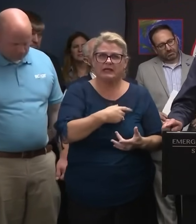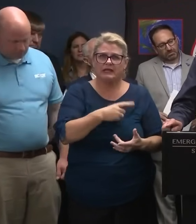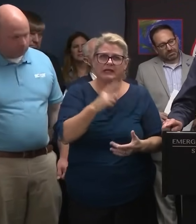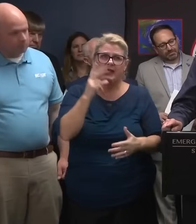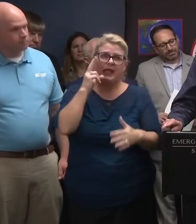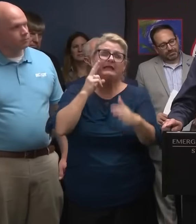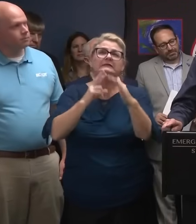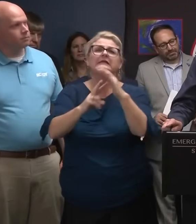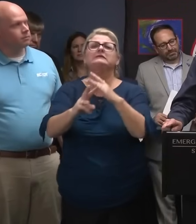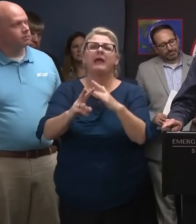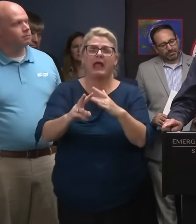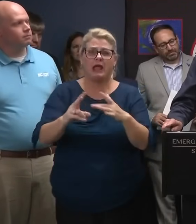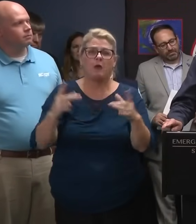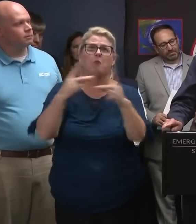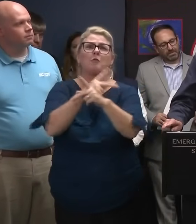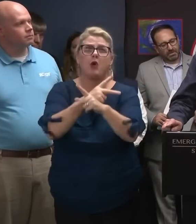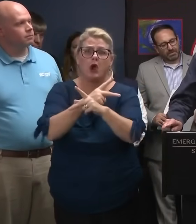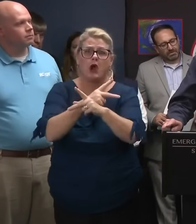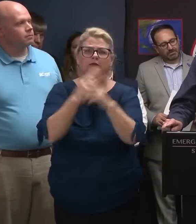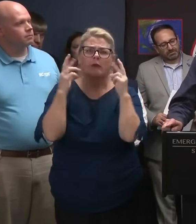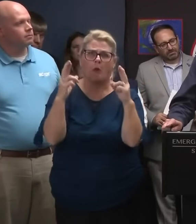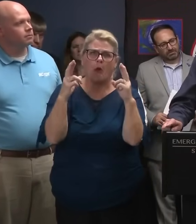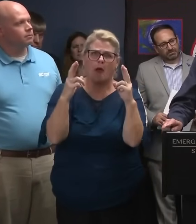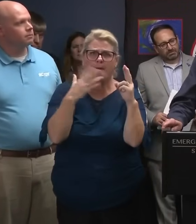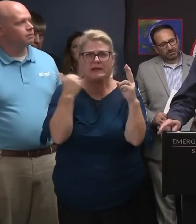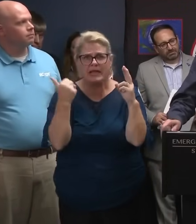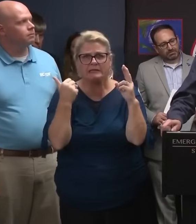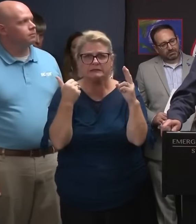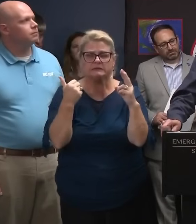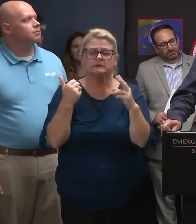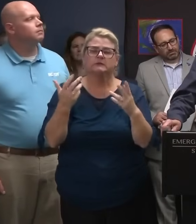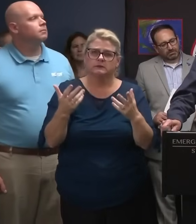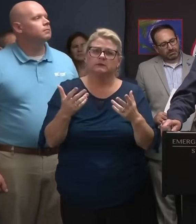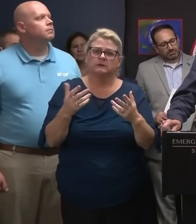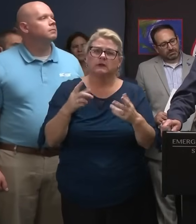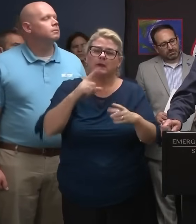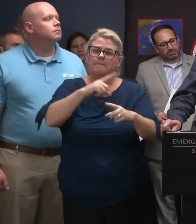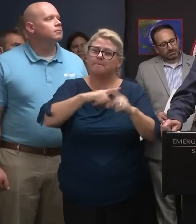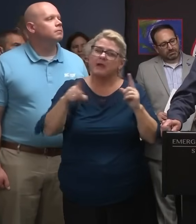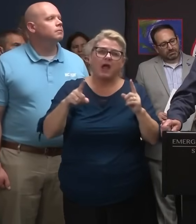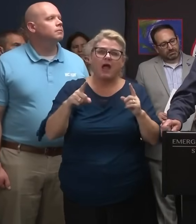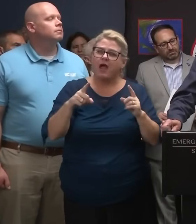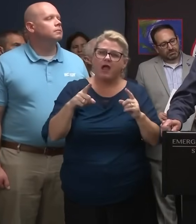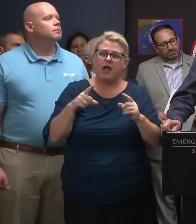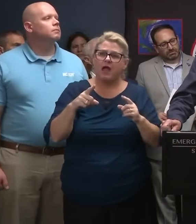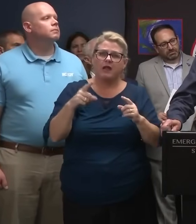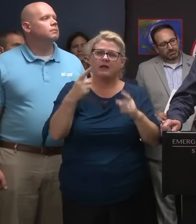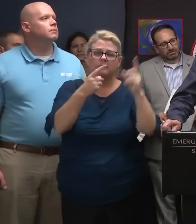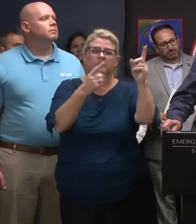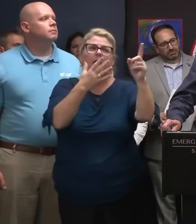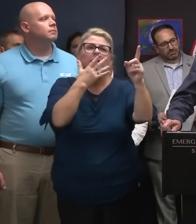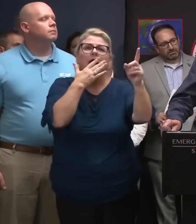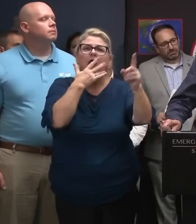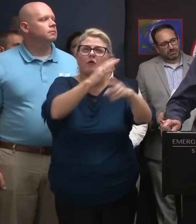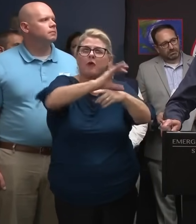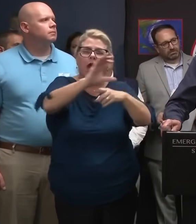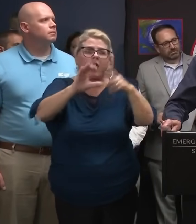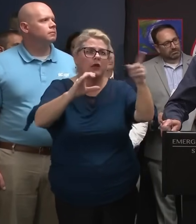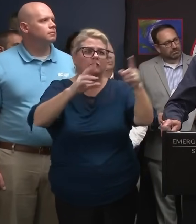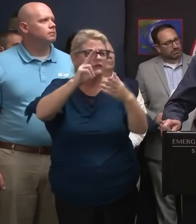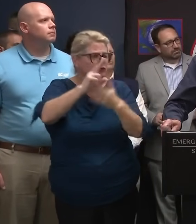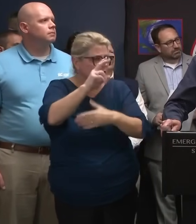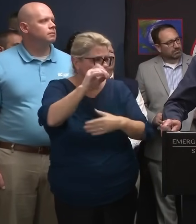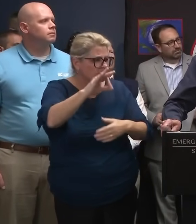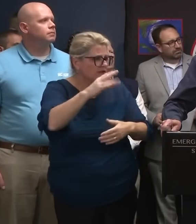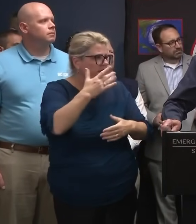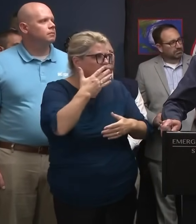anticipate the worst and hope for the best, and sometimes the main predictors are out in Colorado. I think the University